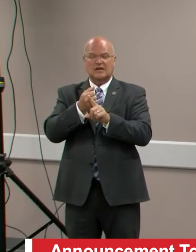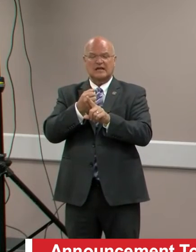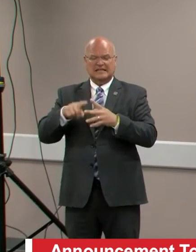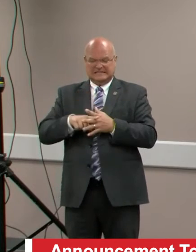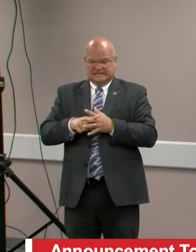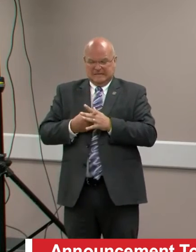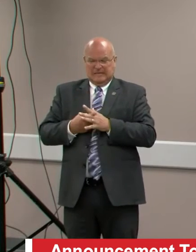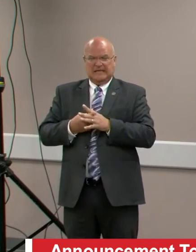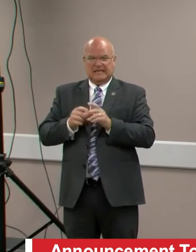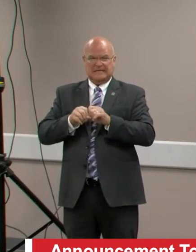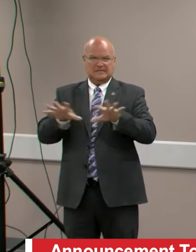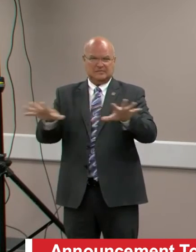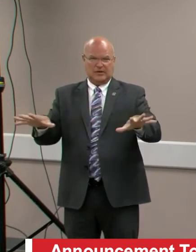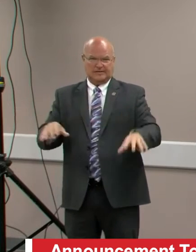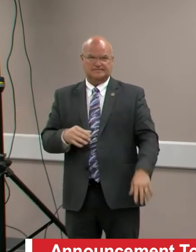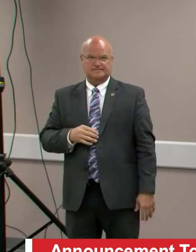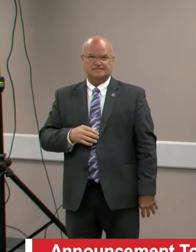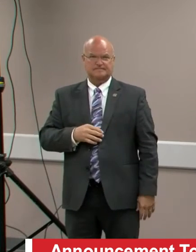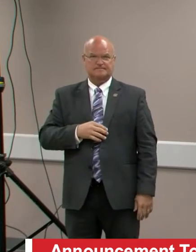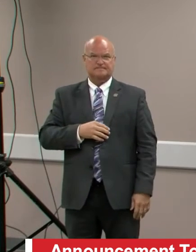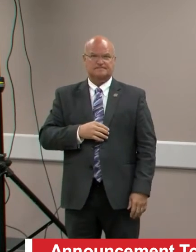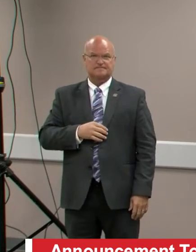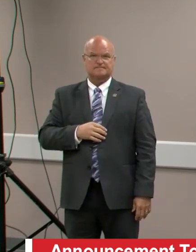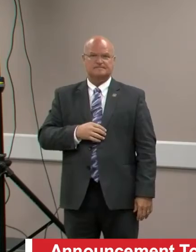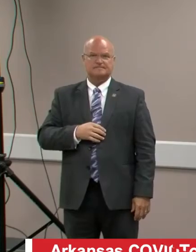on in the epidemic.